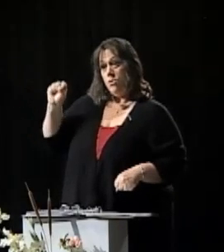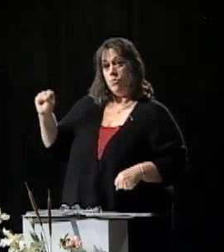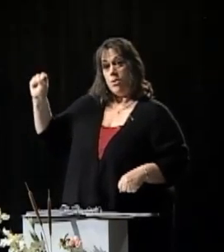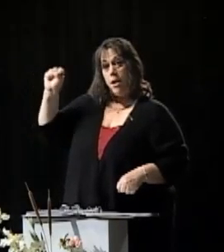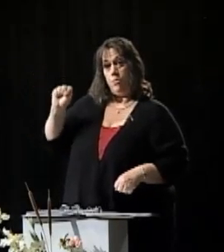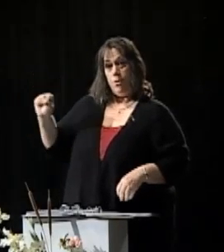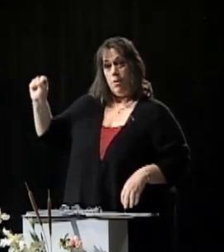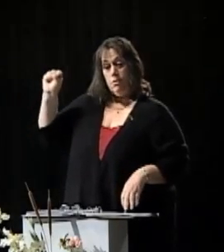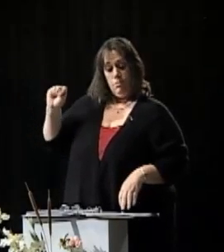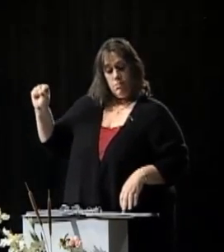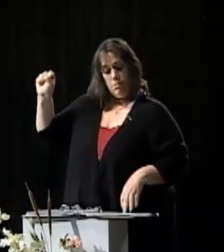Saturday.